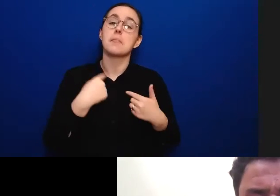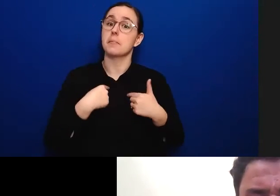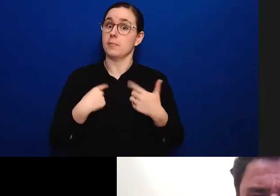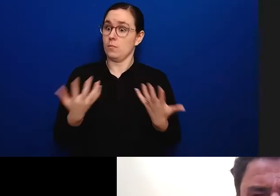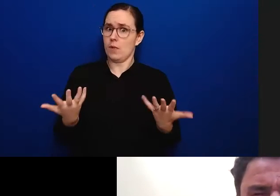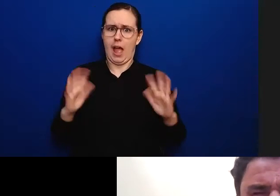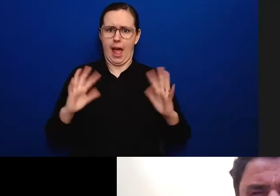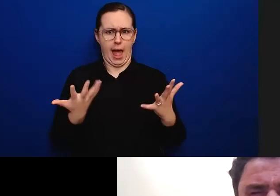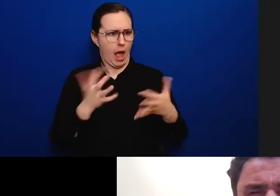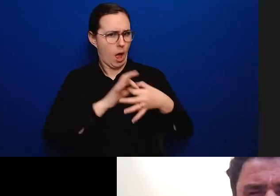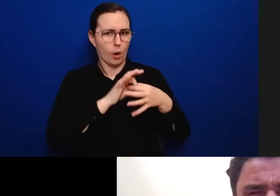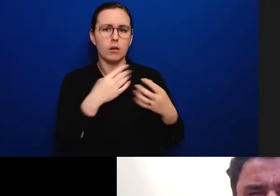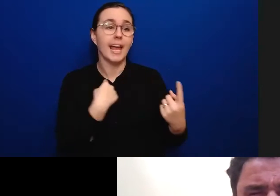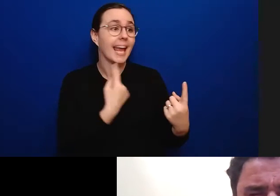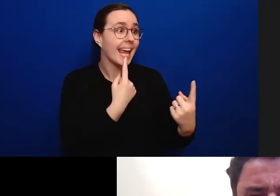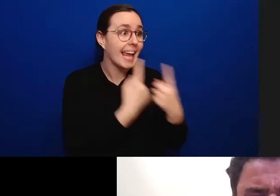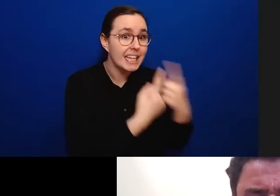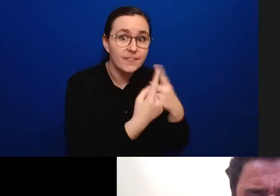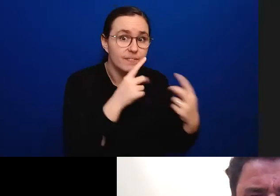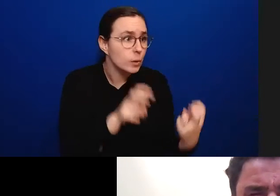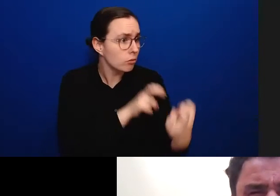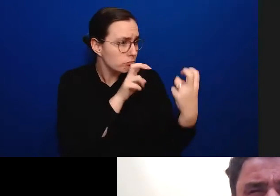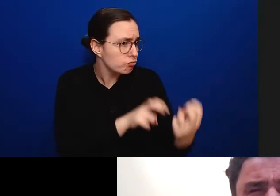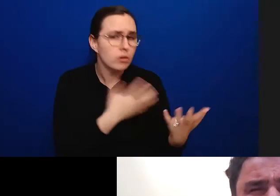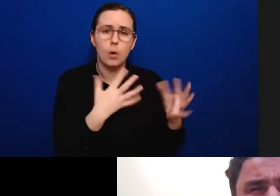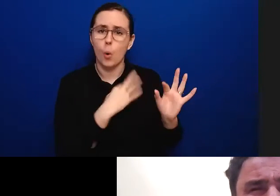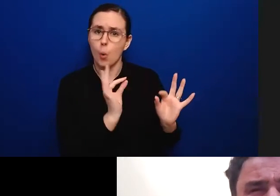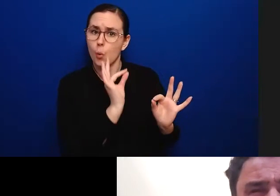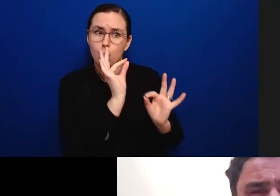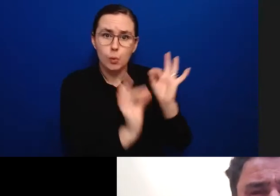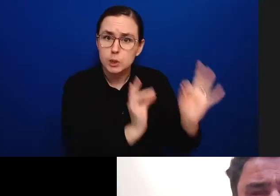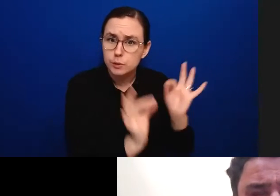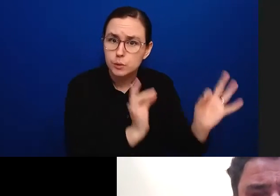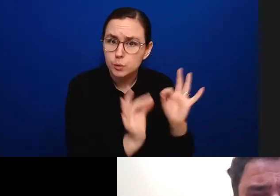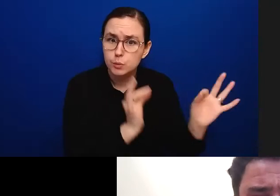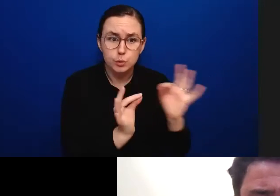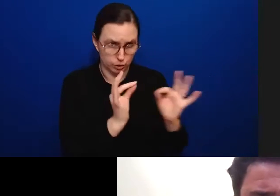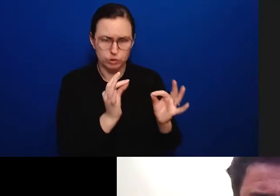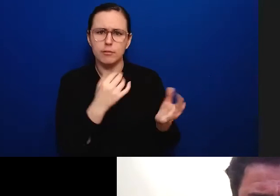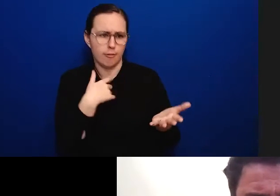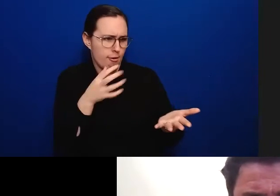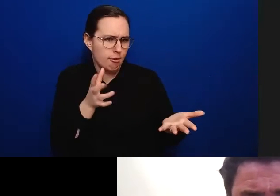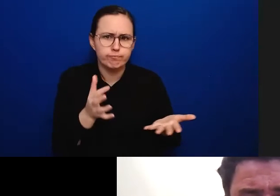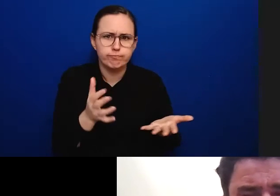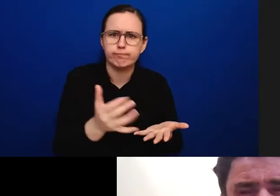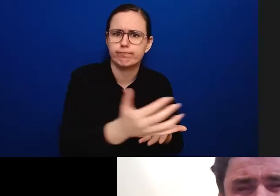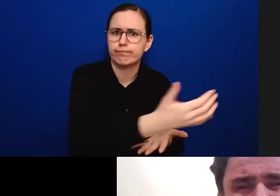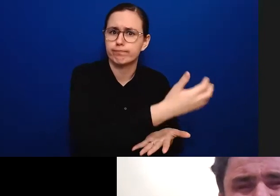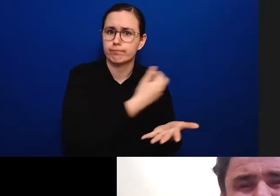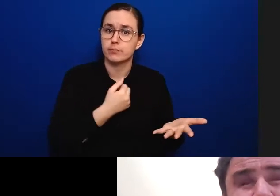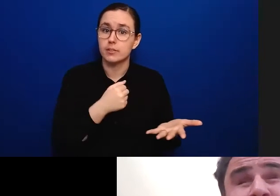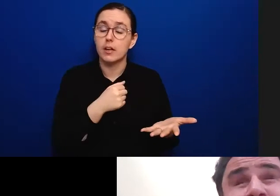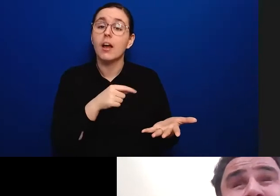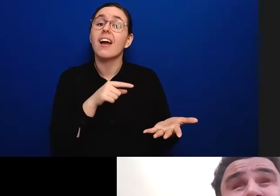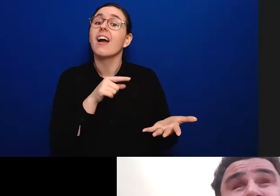I've conducted an interview interview with the 76 organizations across the country in that particular processes. Level 1, they have no or little